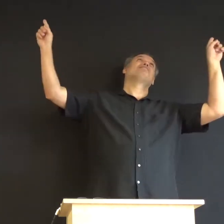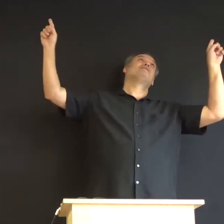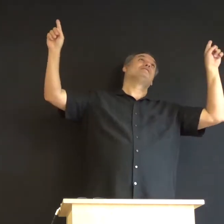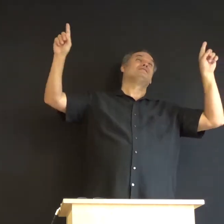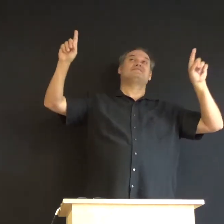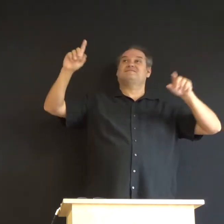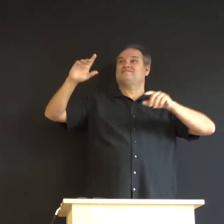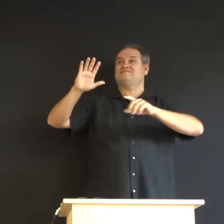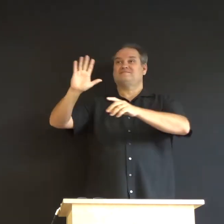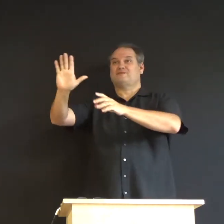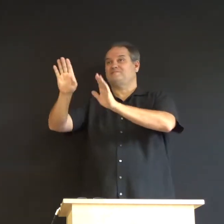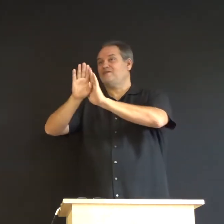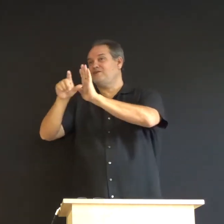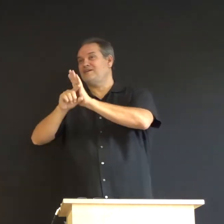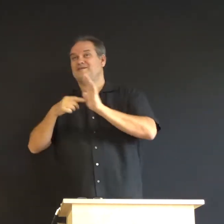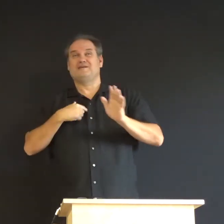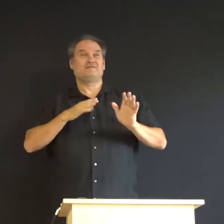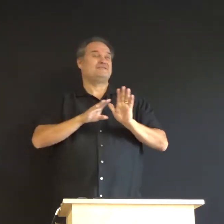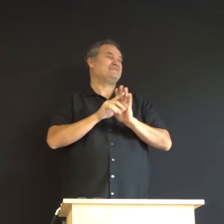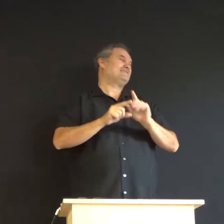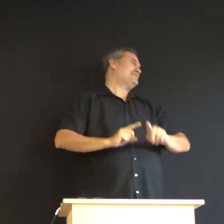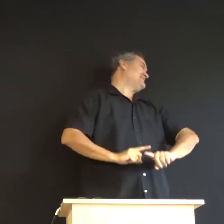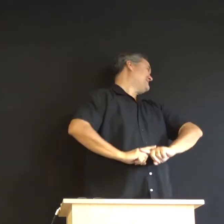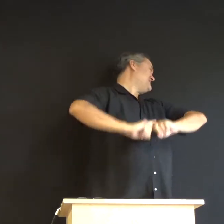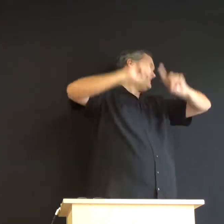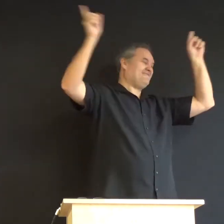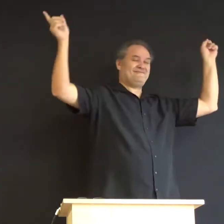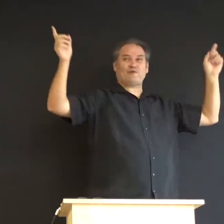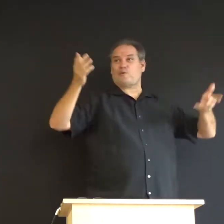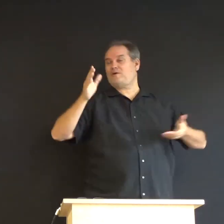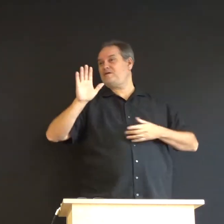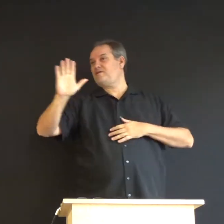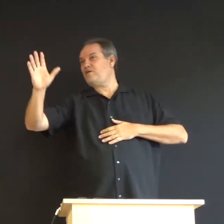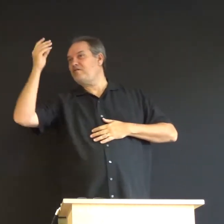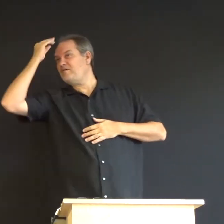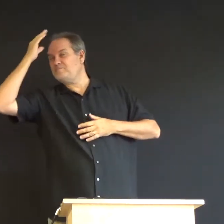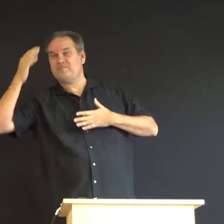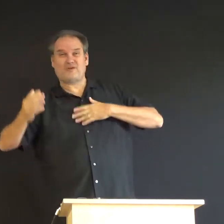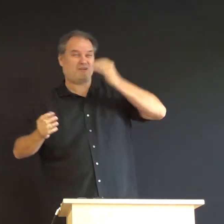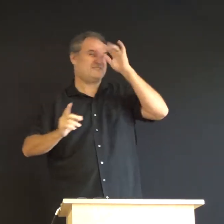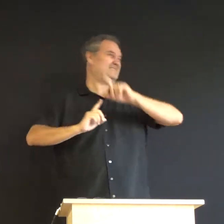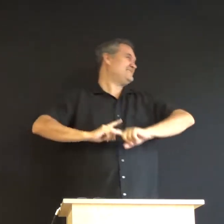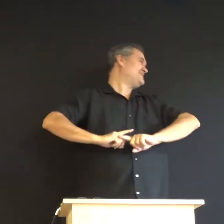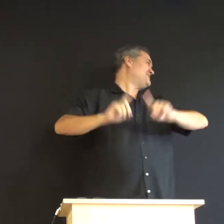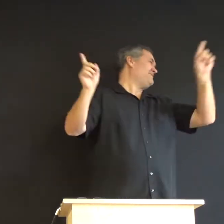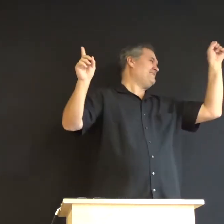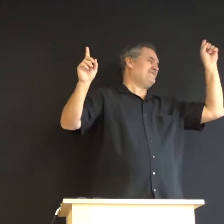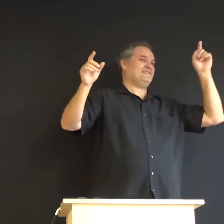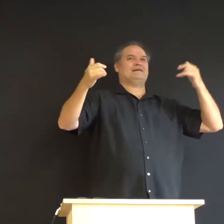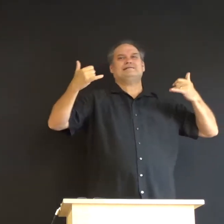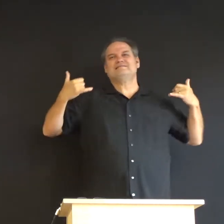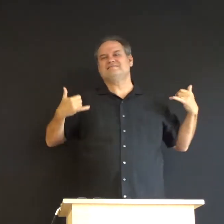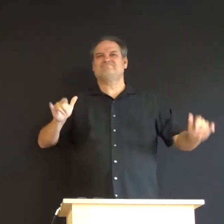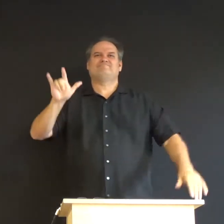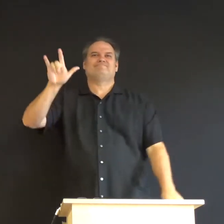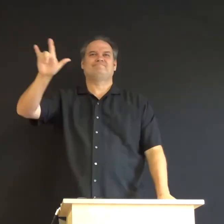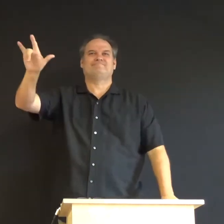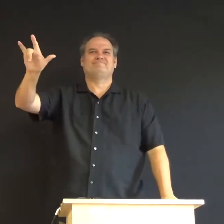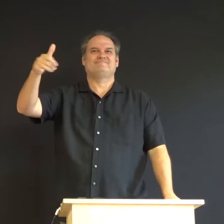don't have the same type of backgrounds, the same ideologies, even if our thoughts are different, we